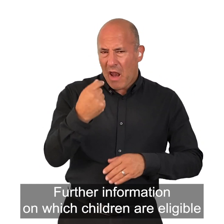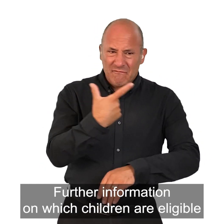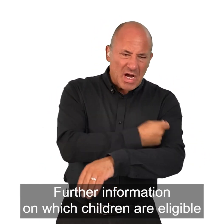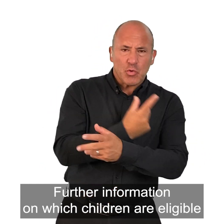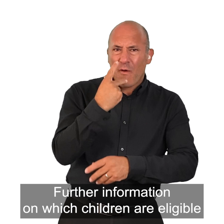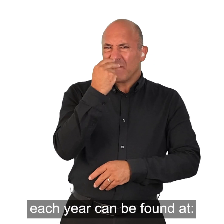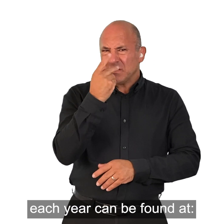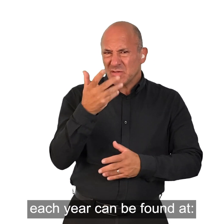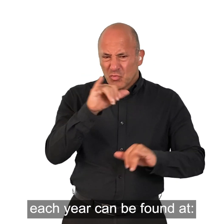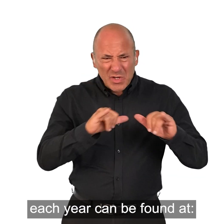each year can be found at